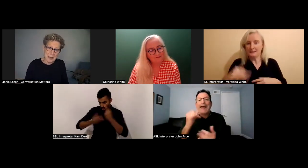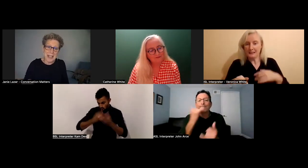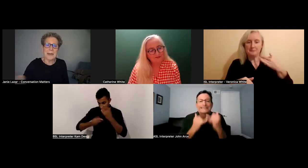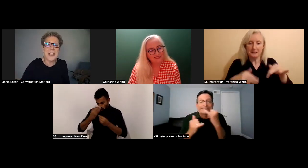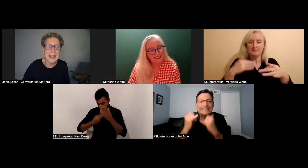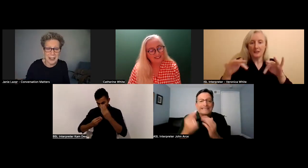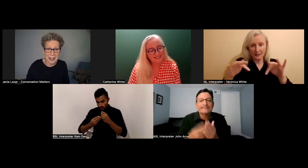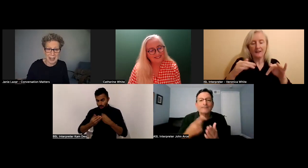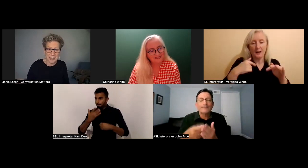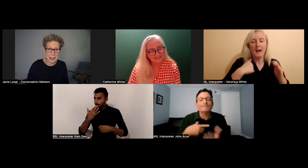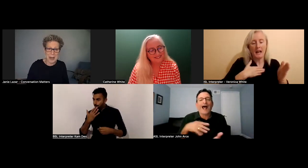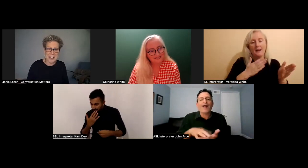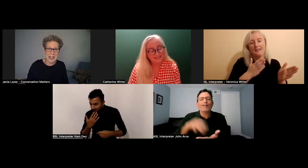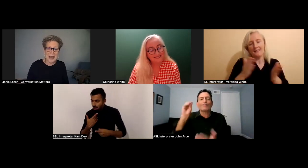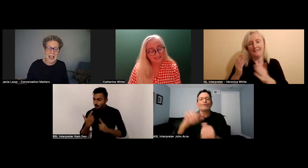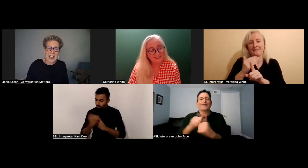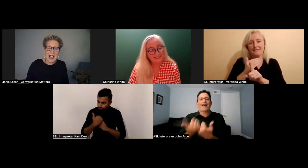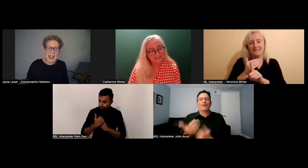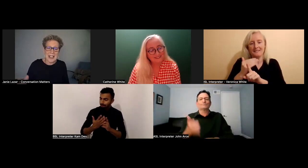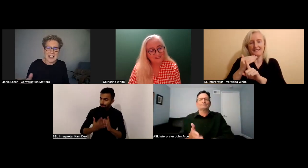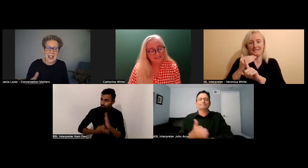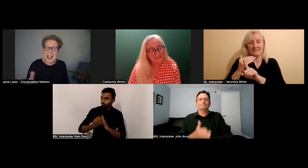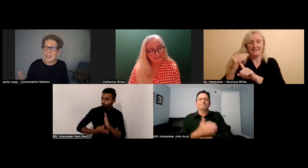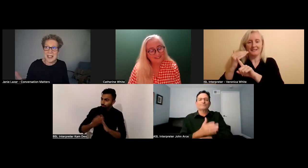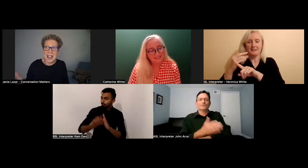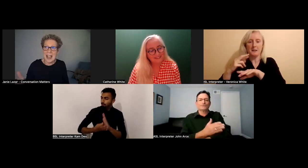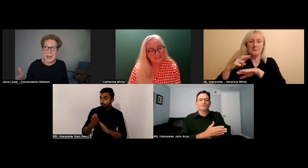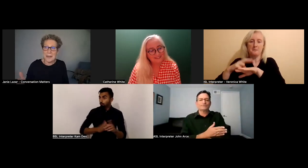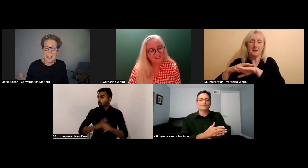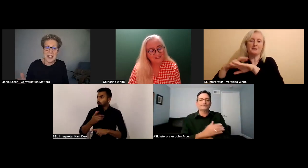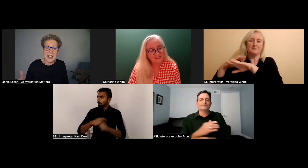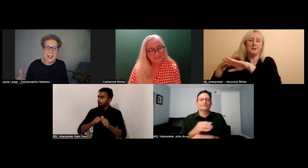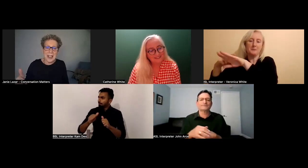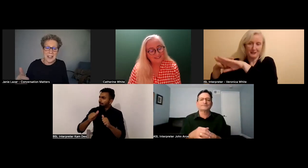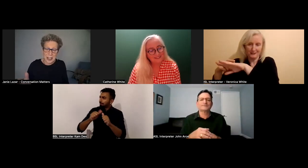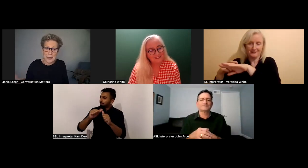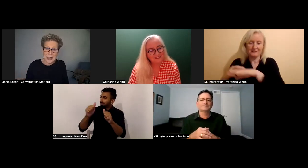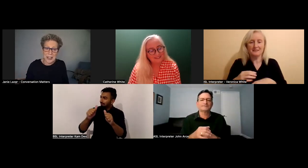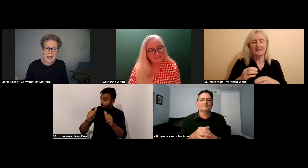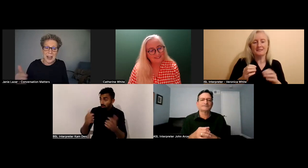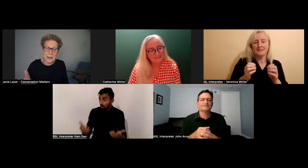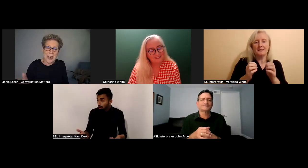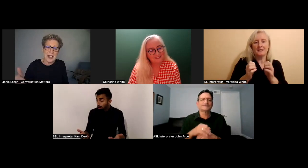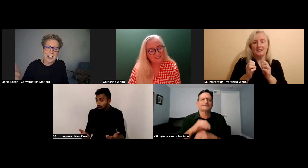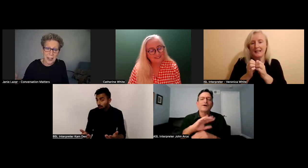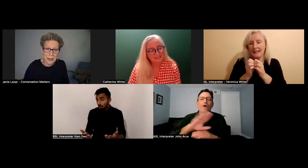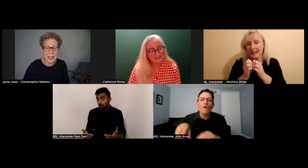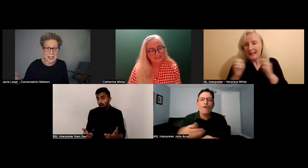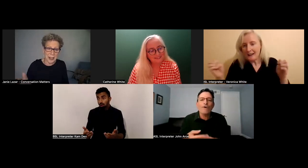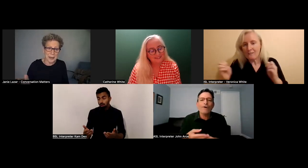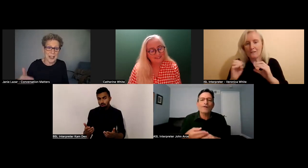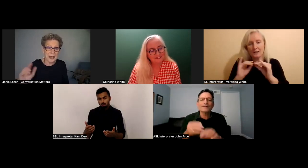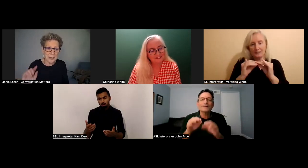to do it better. We can learn how to do it better. And I have to say, every interpreter, every